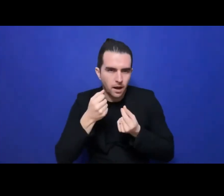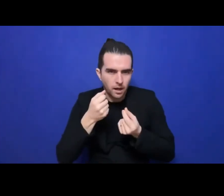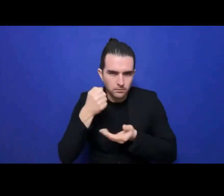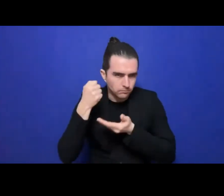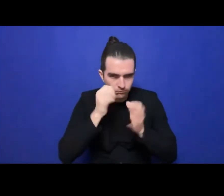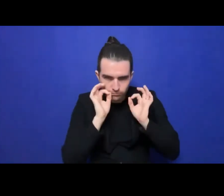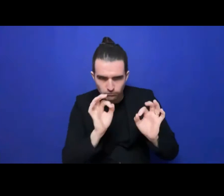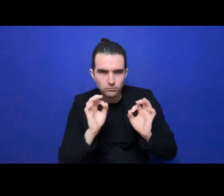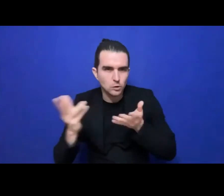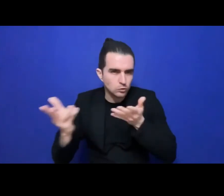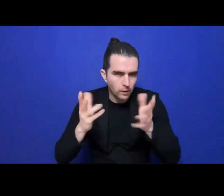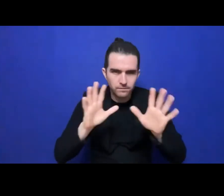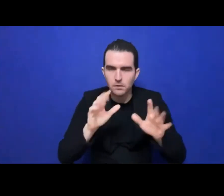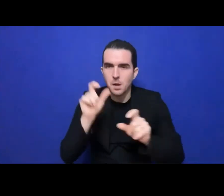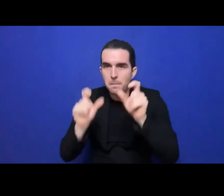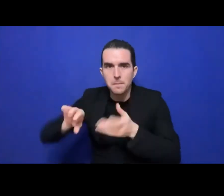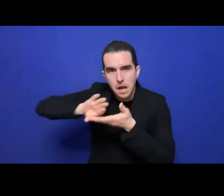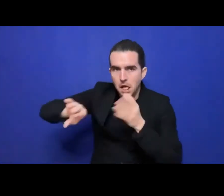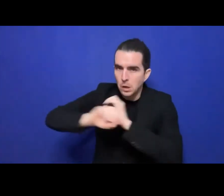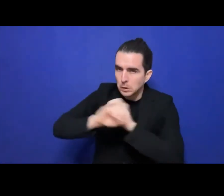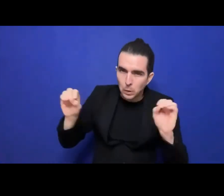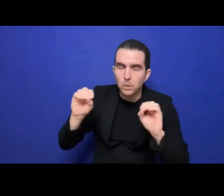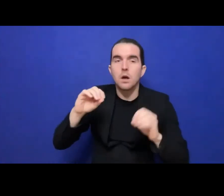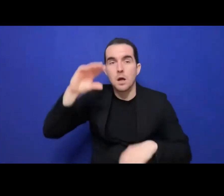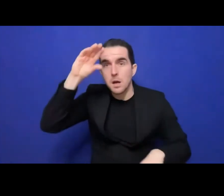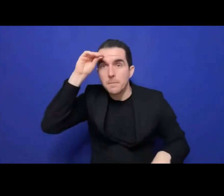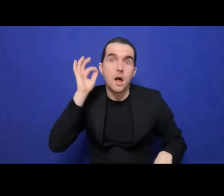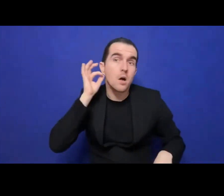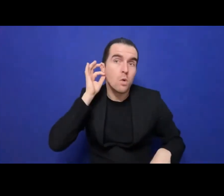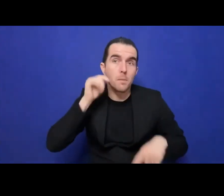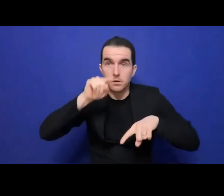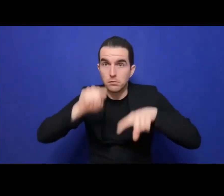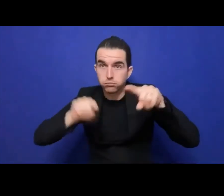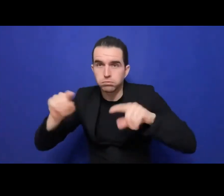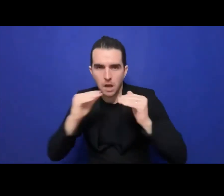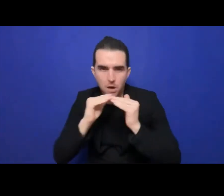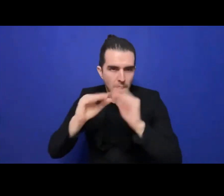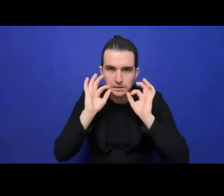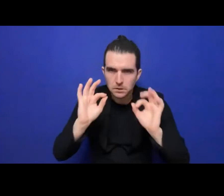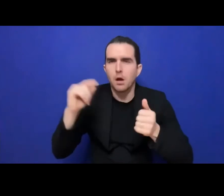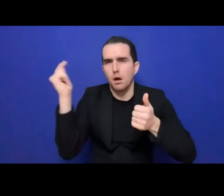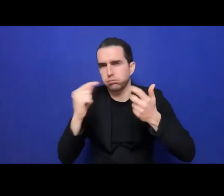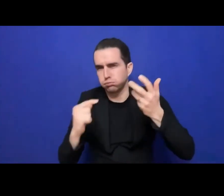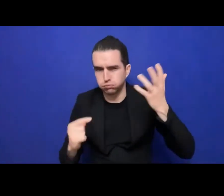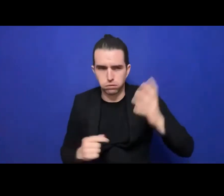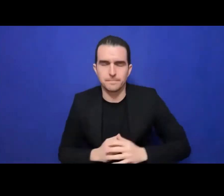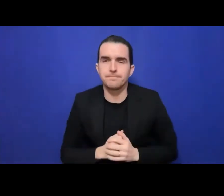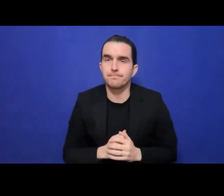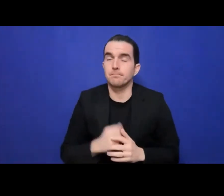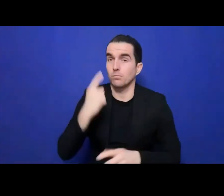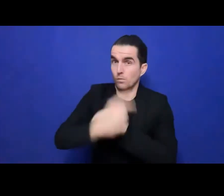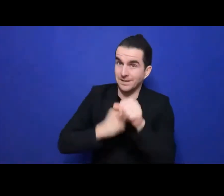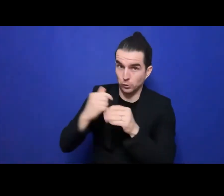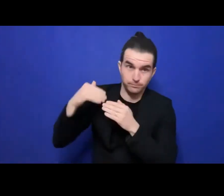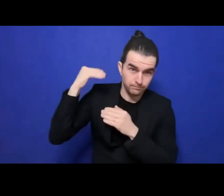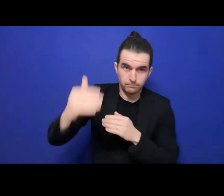review all remaining countries' UHC commitment progress as preparation for the high-level meeting on UHC